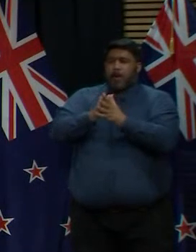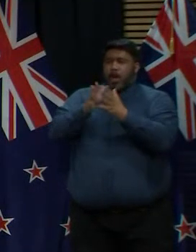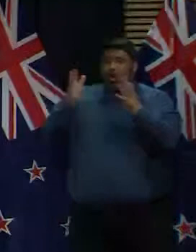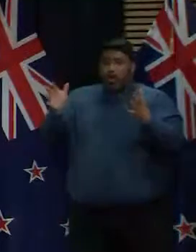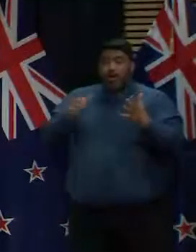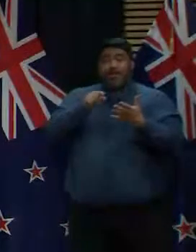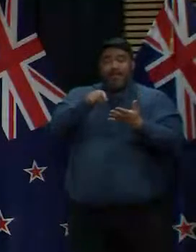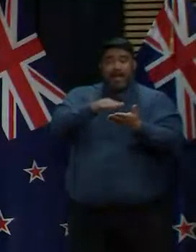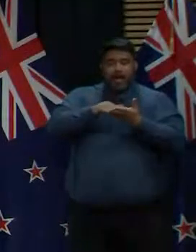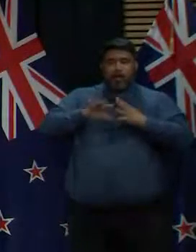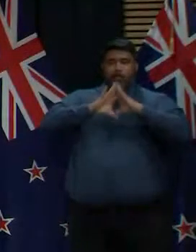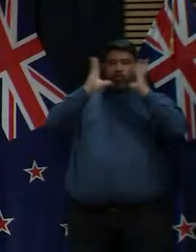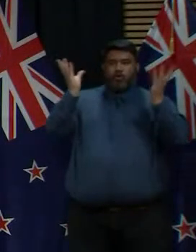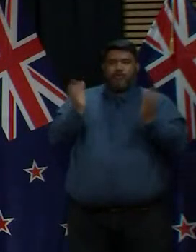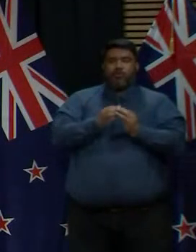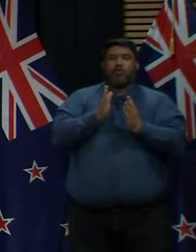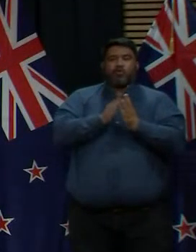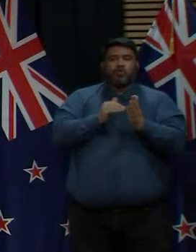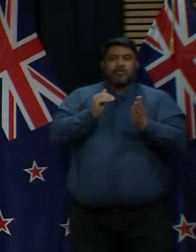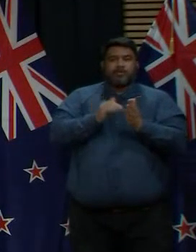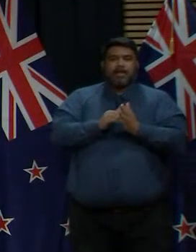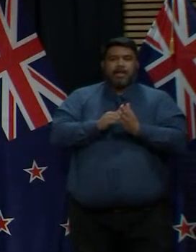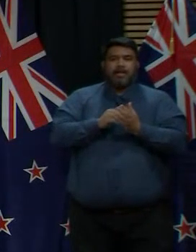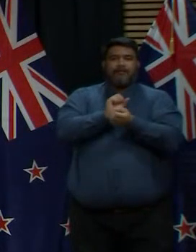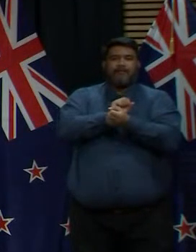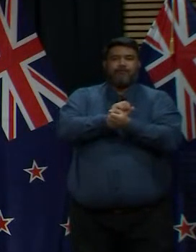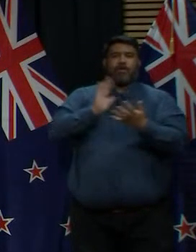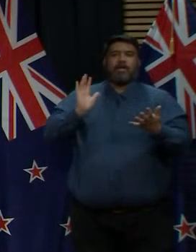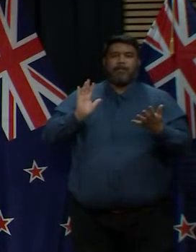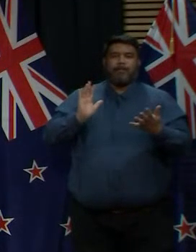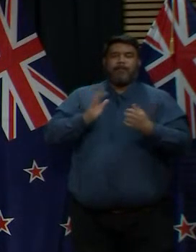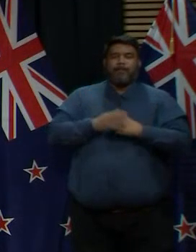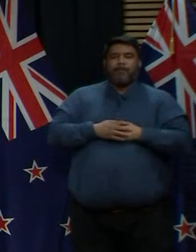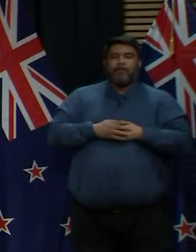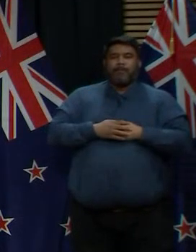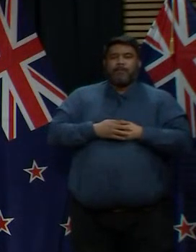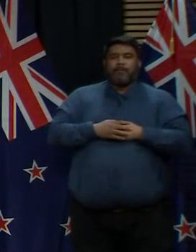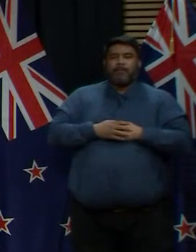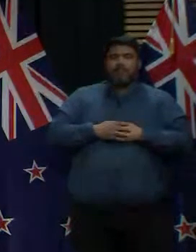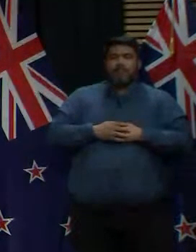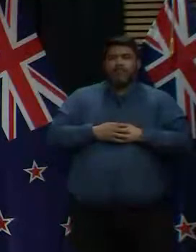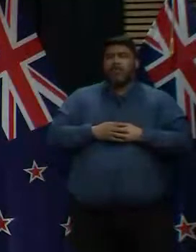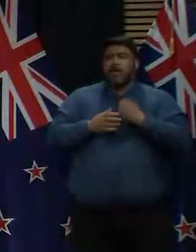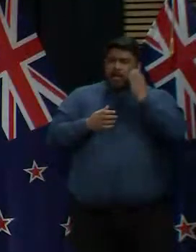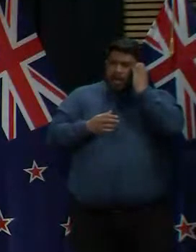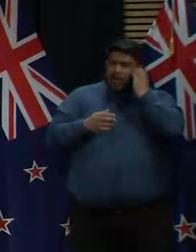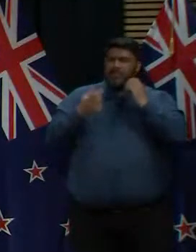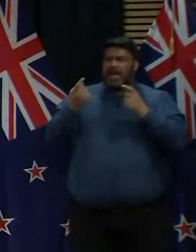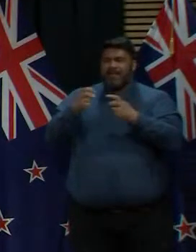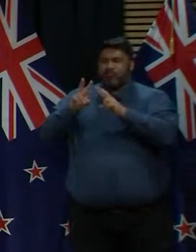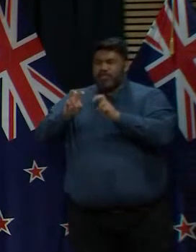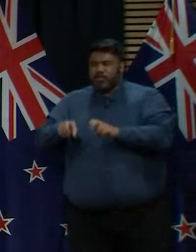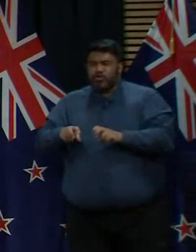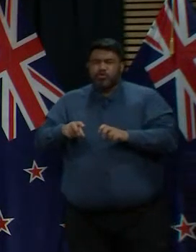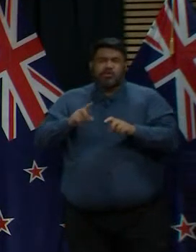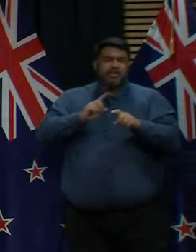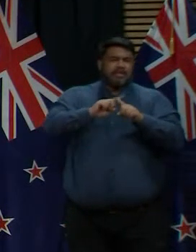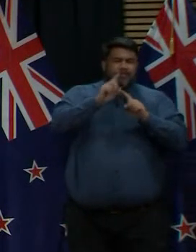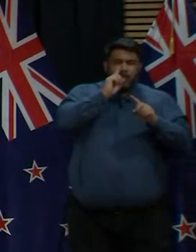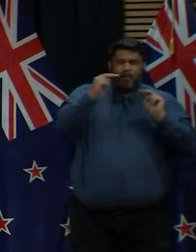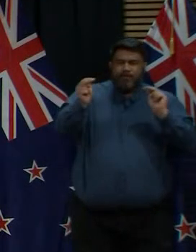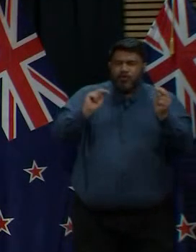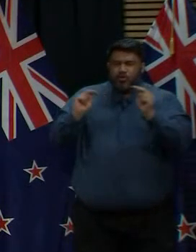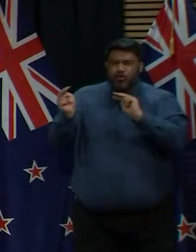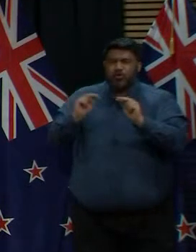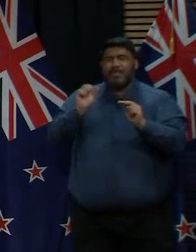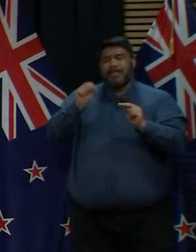the opportunities and freedoms we all want. In the meantime, across all the debate you'll see amongst modellers and researchers, there remains one simple